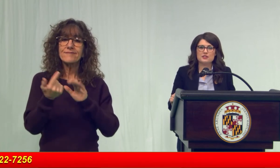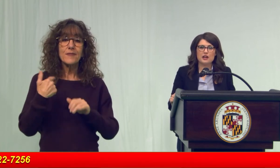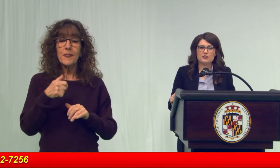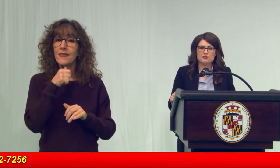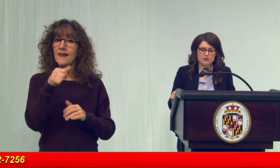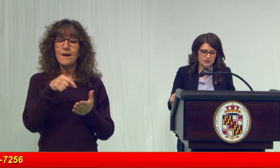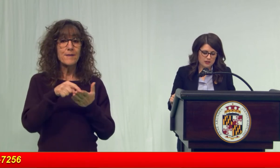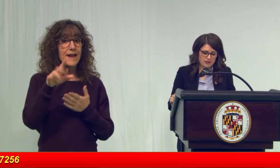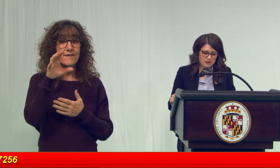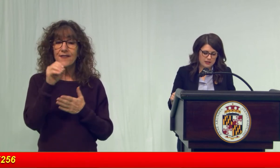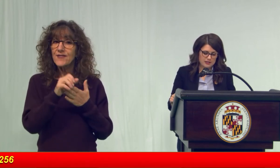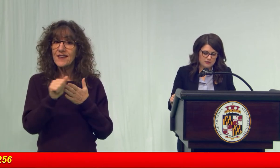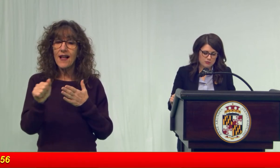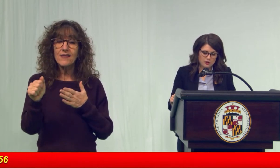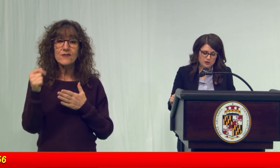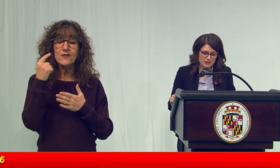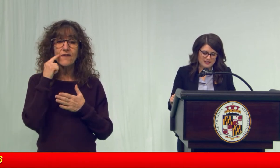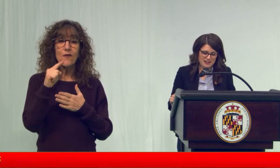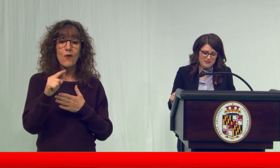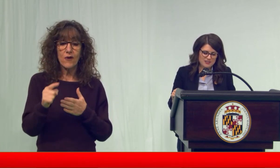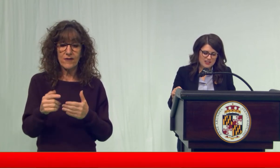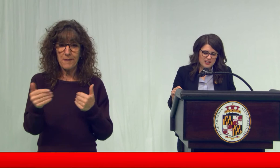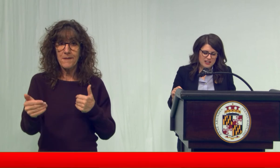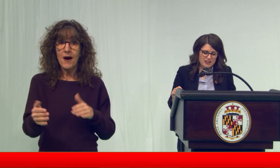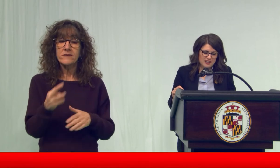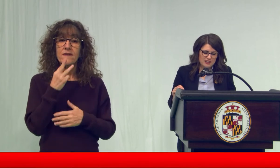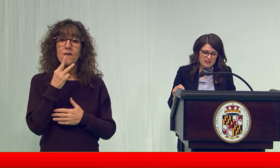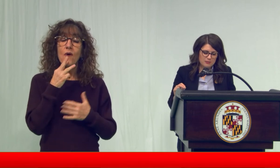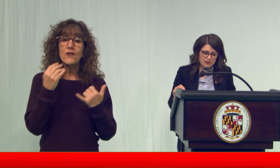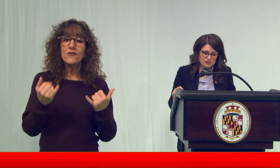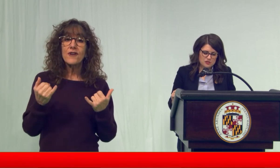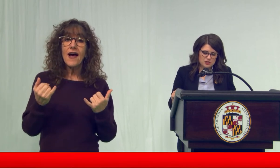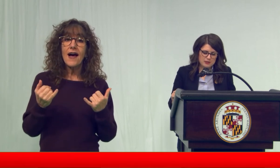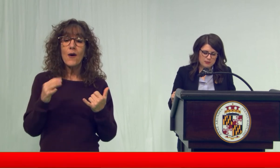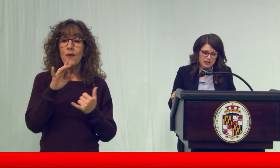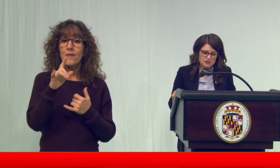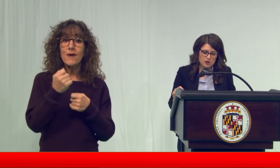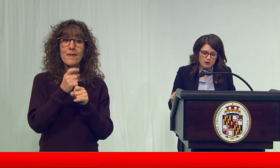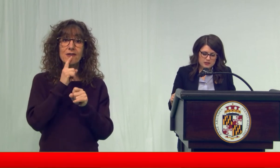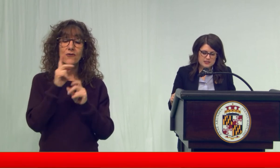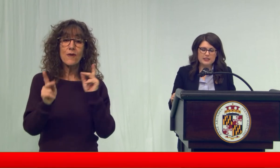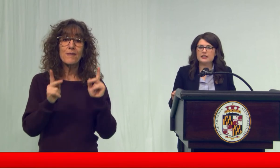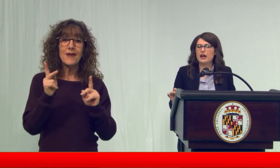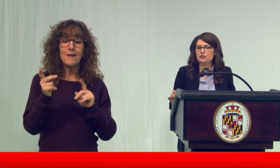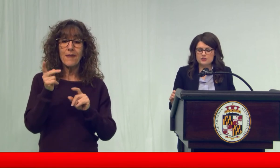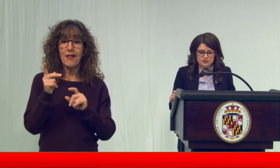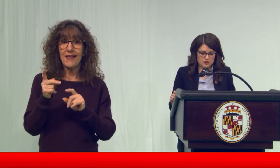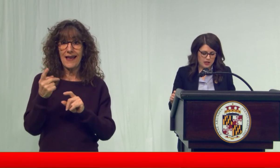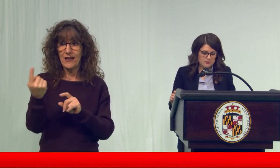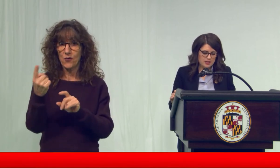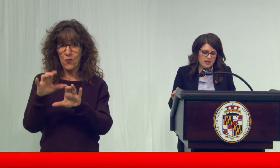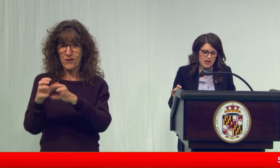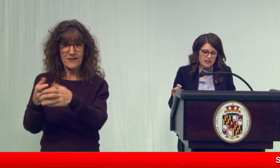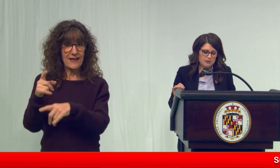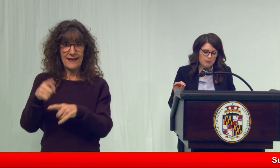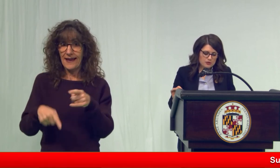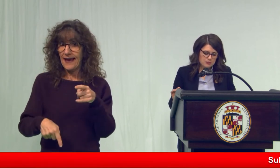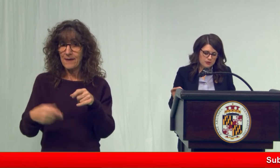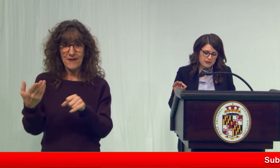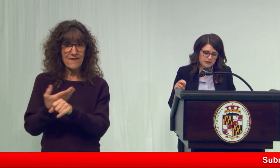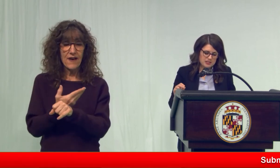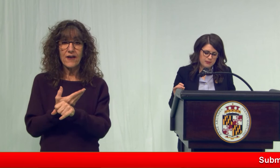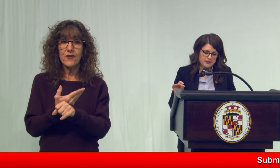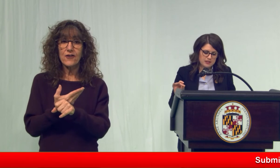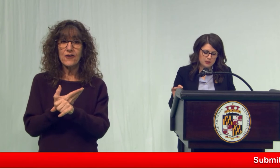paying $50 for a case of water right now. The bill ensures people under quarantine cannot lose their jobs, and